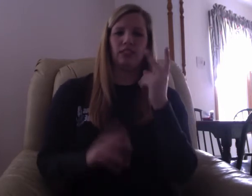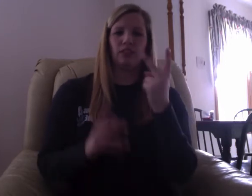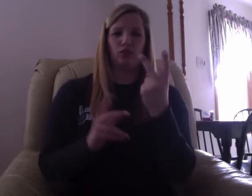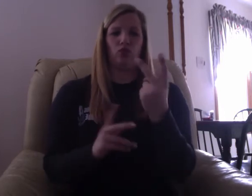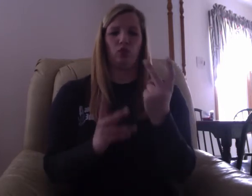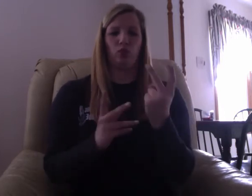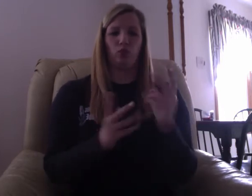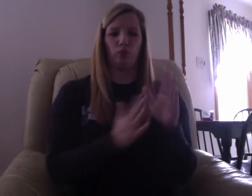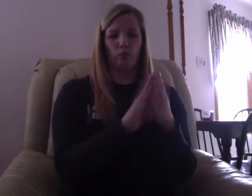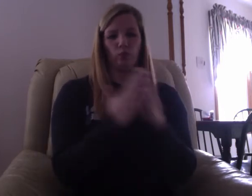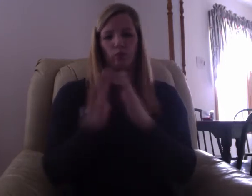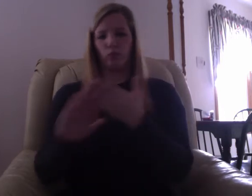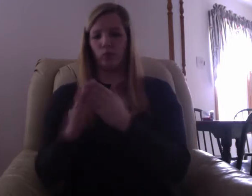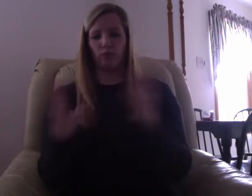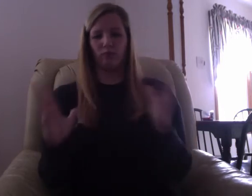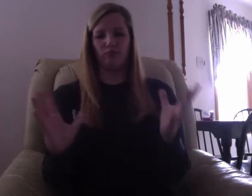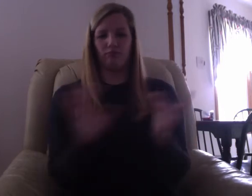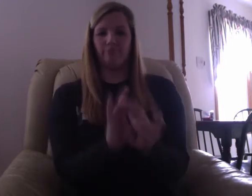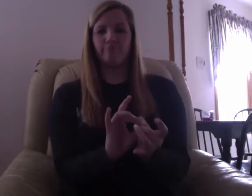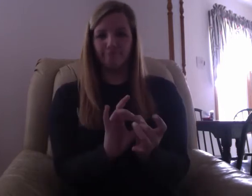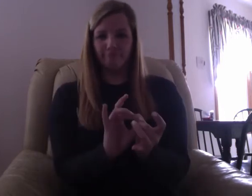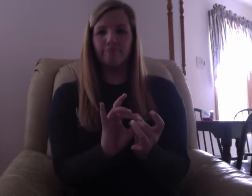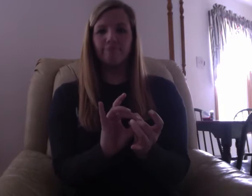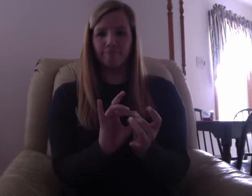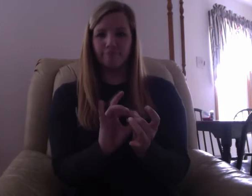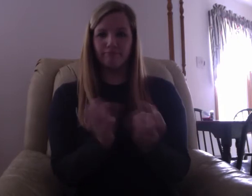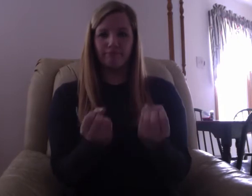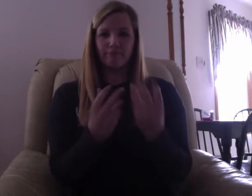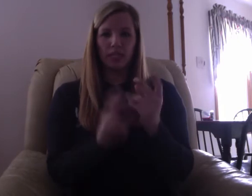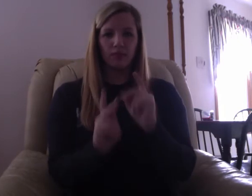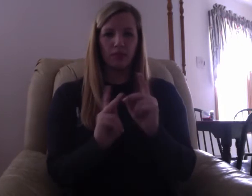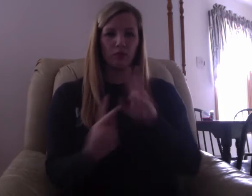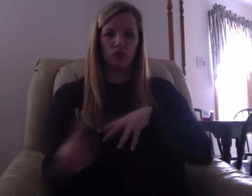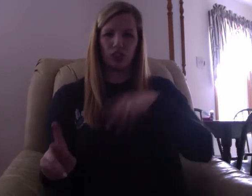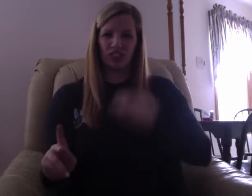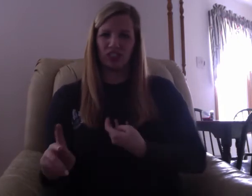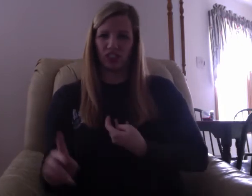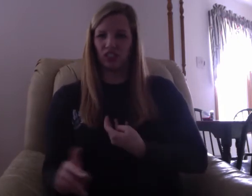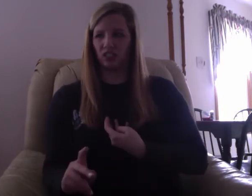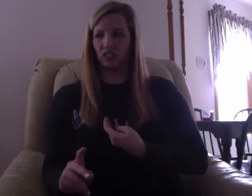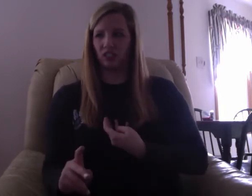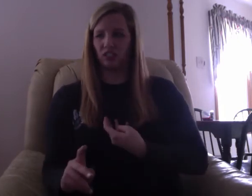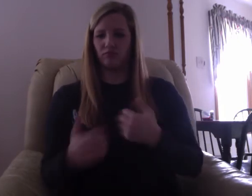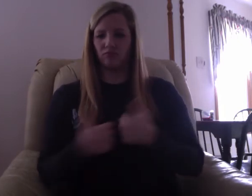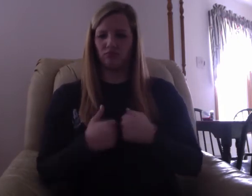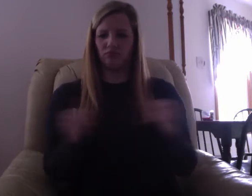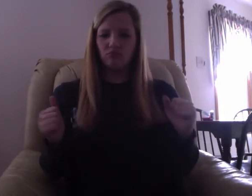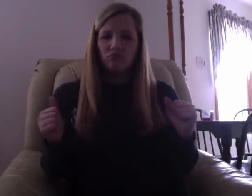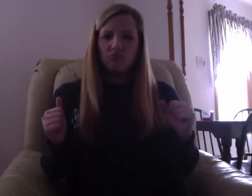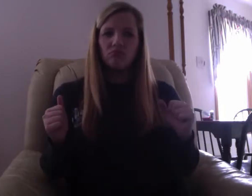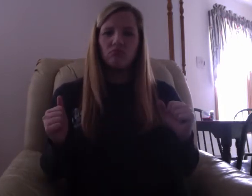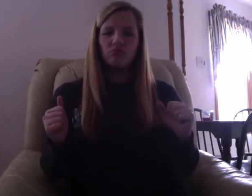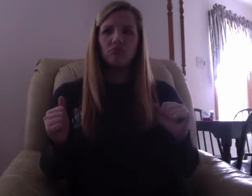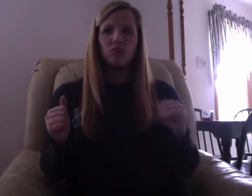together, especially those who are transgender, because a lot of times transgender people, for them to come out is very much a safety issue, where